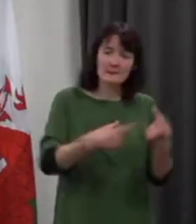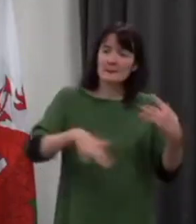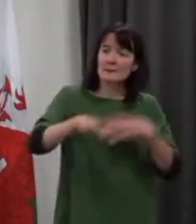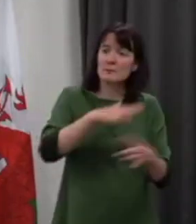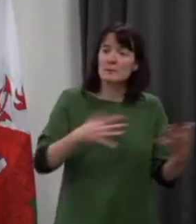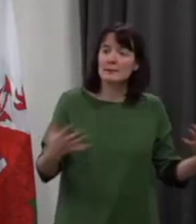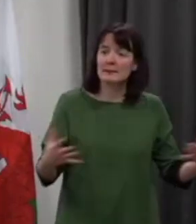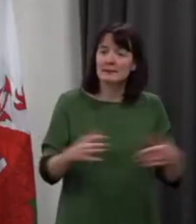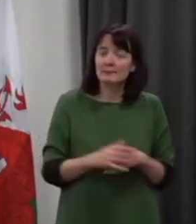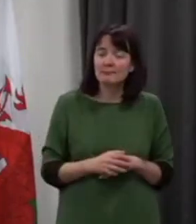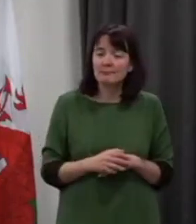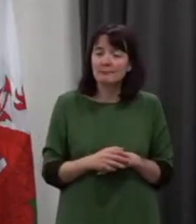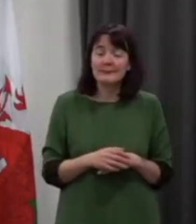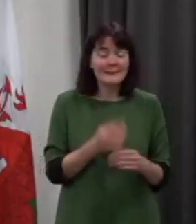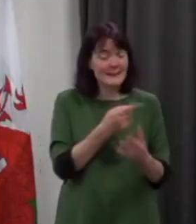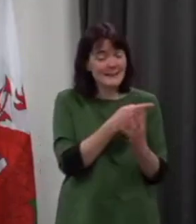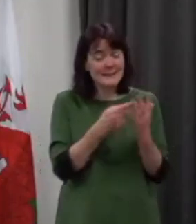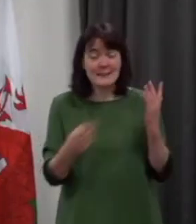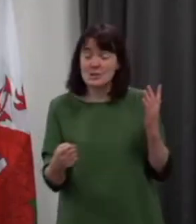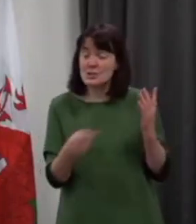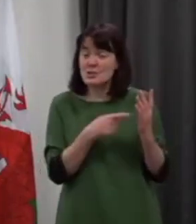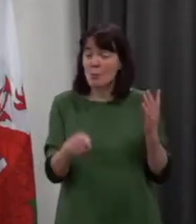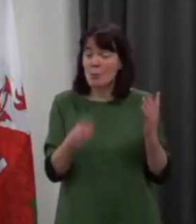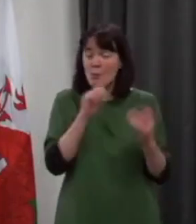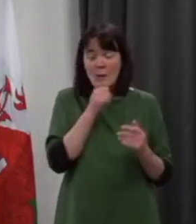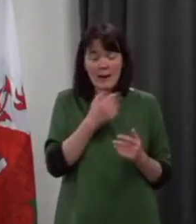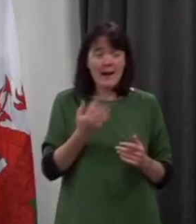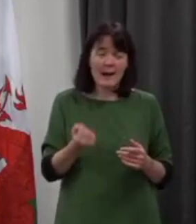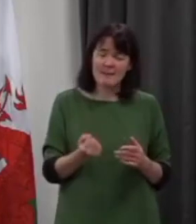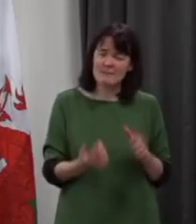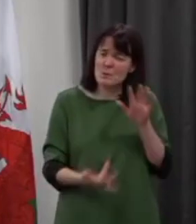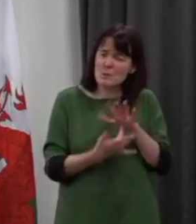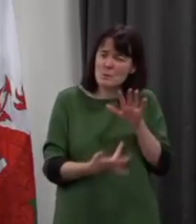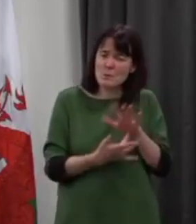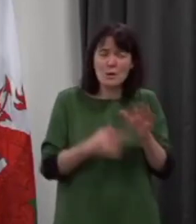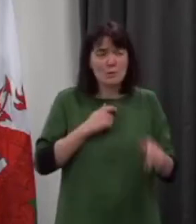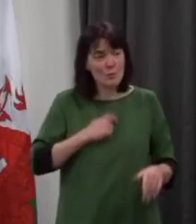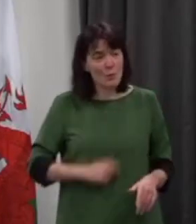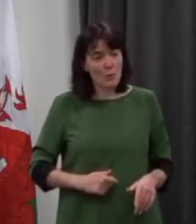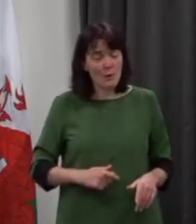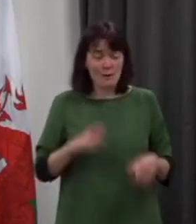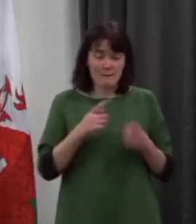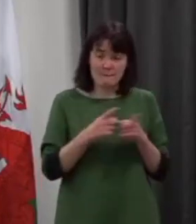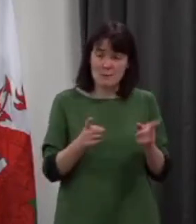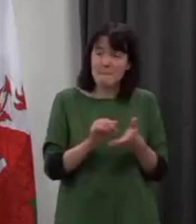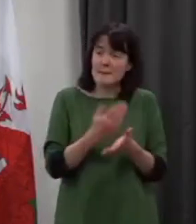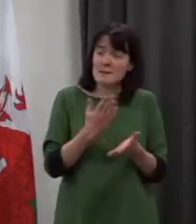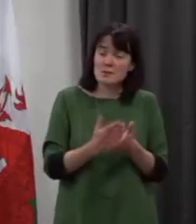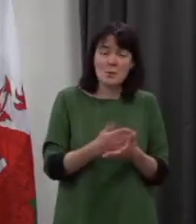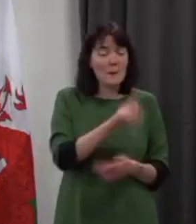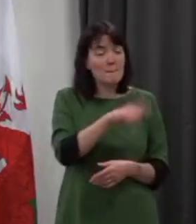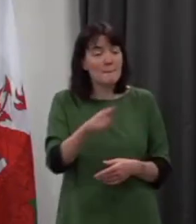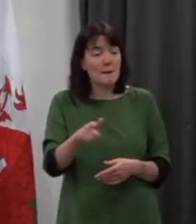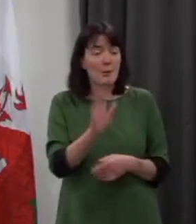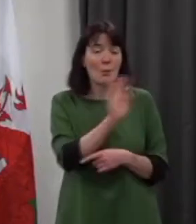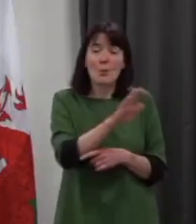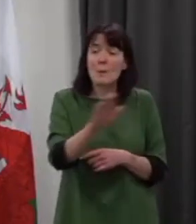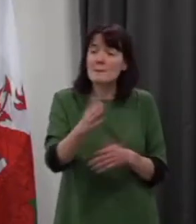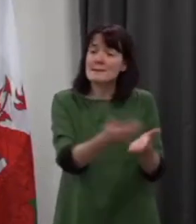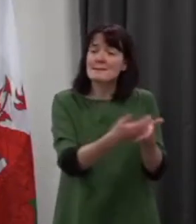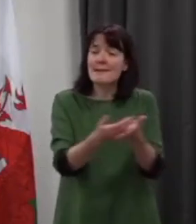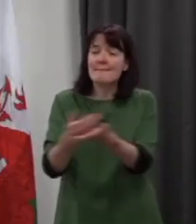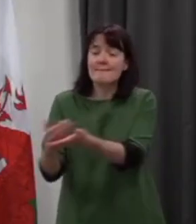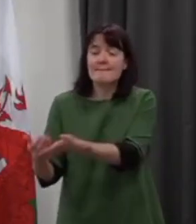Every one of those volunteers will play an important role in keeping people safe at home, helping to protect our NHS, and